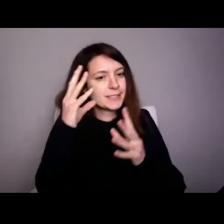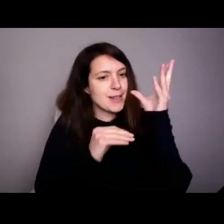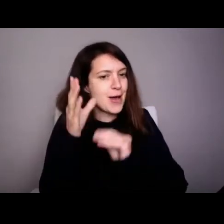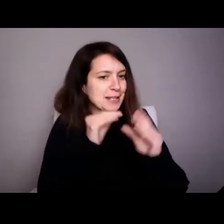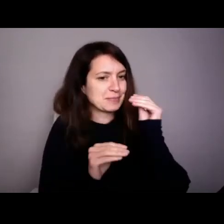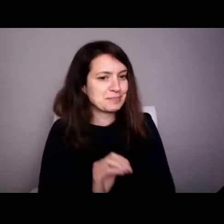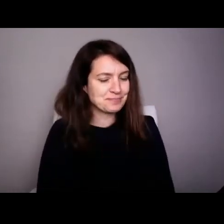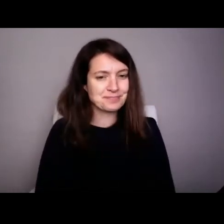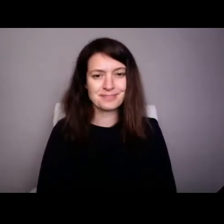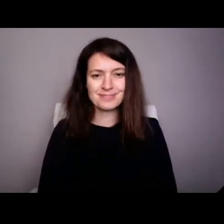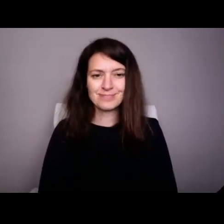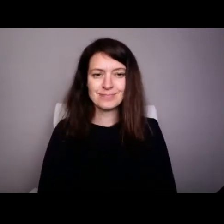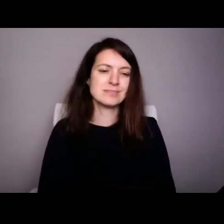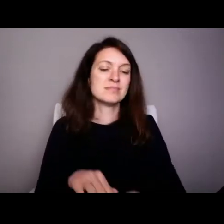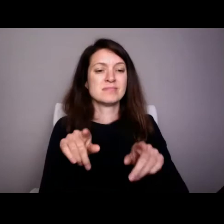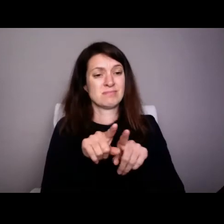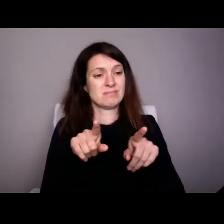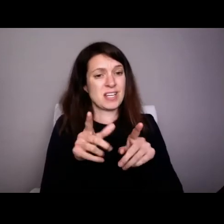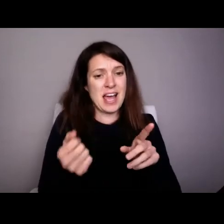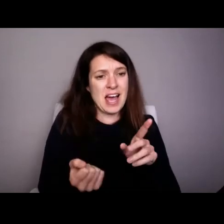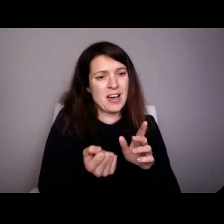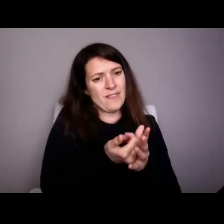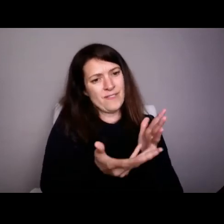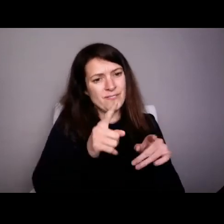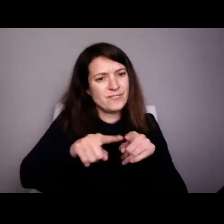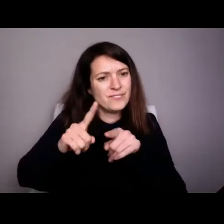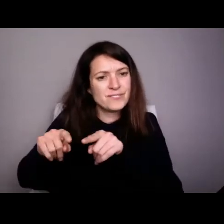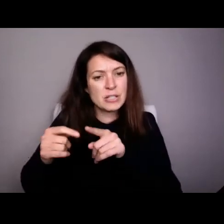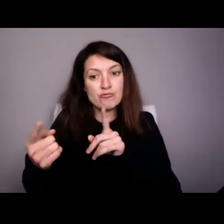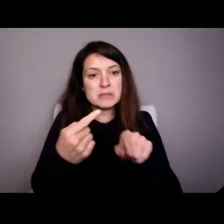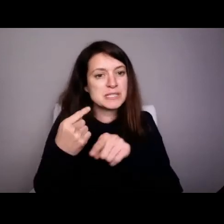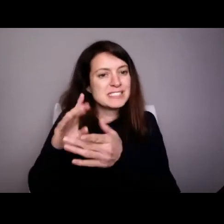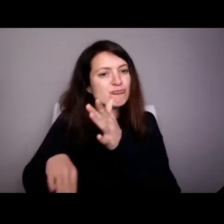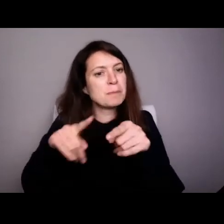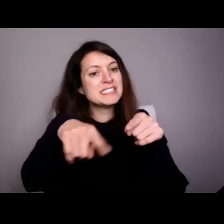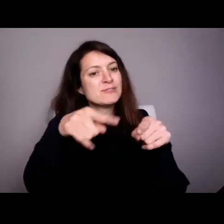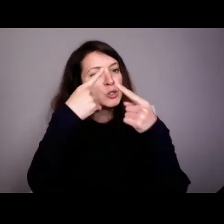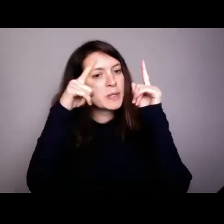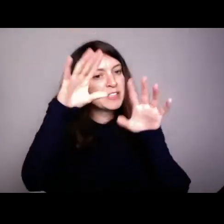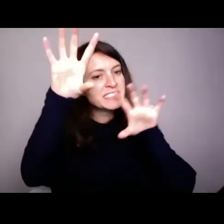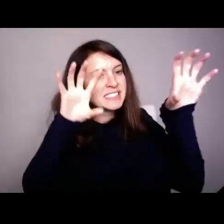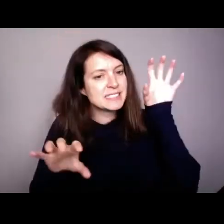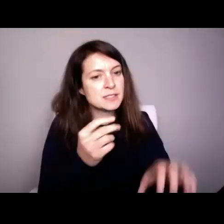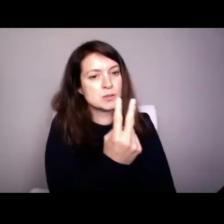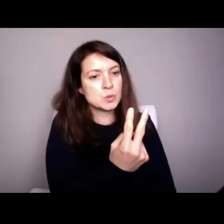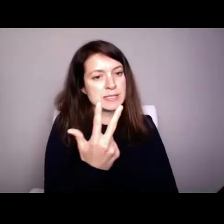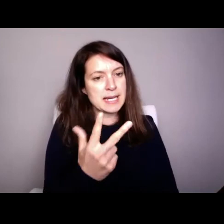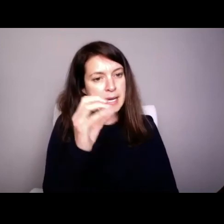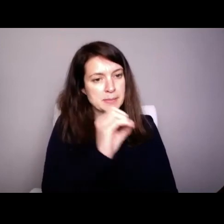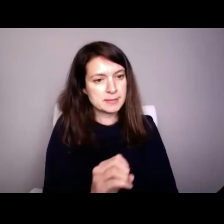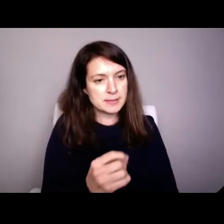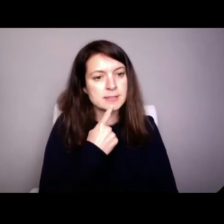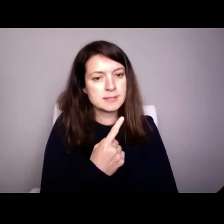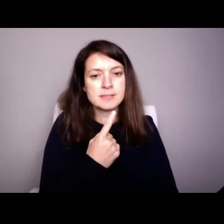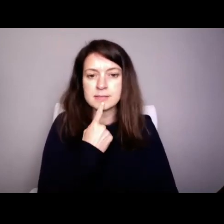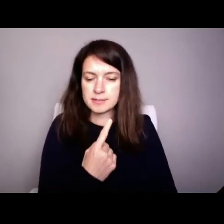There was also a range in institutional responses, with about 28% stating that any